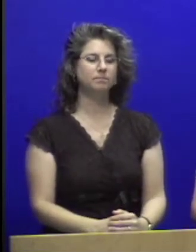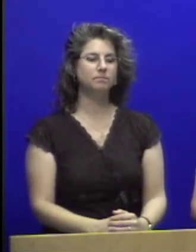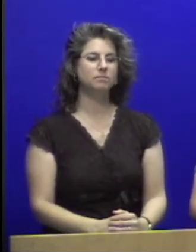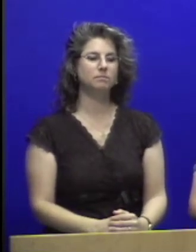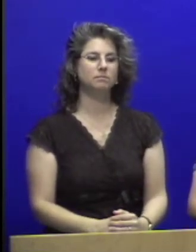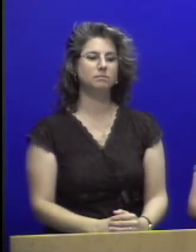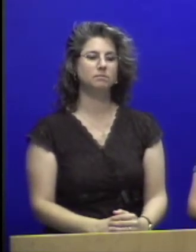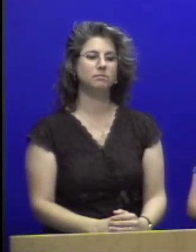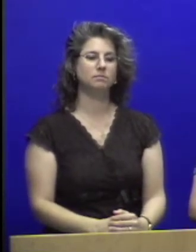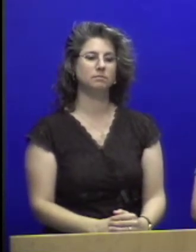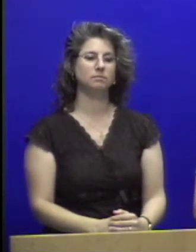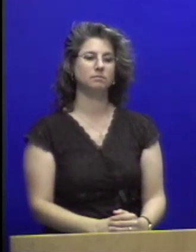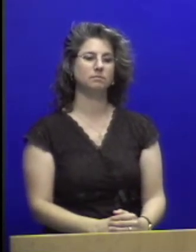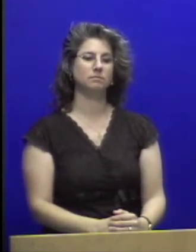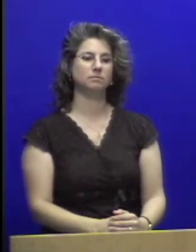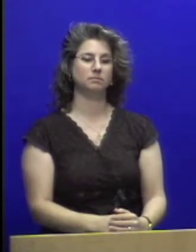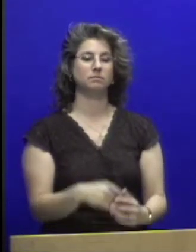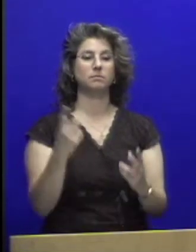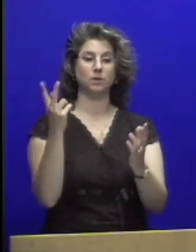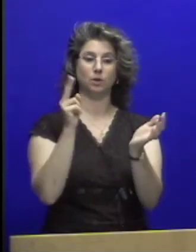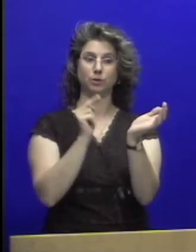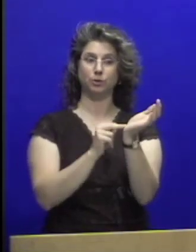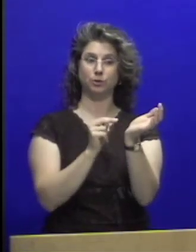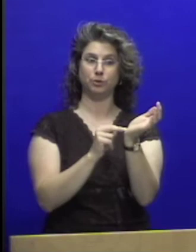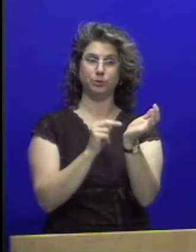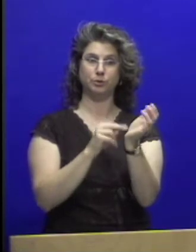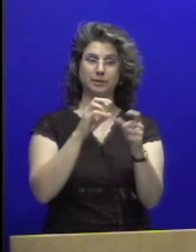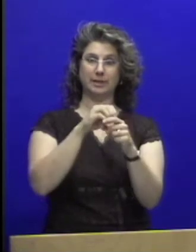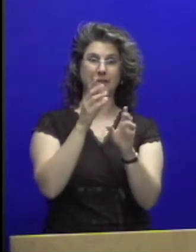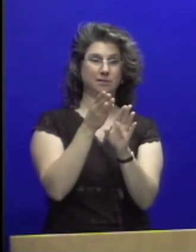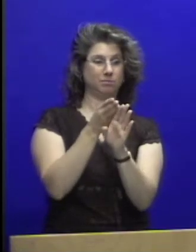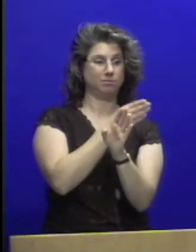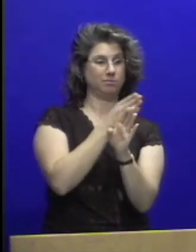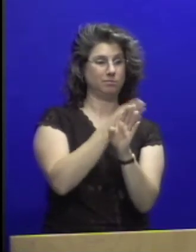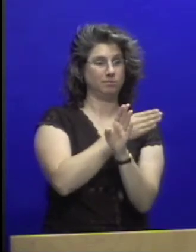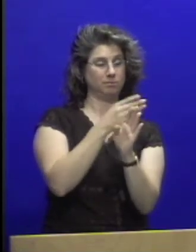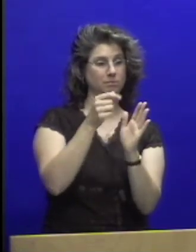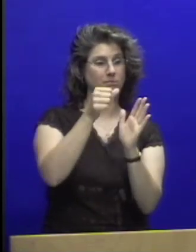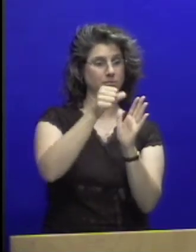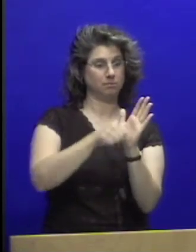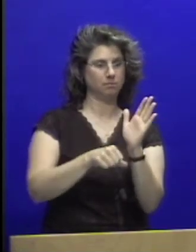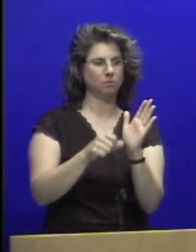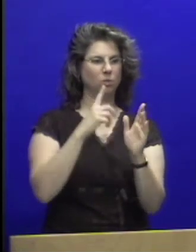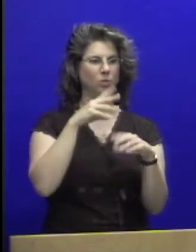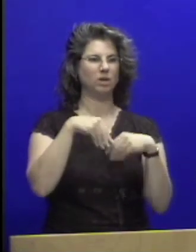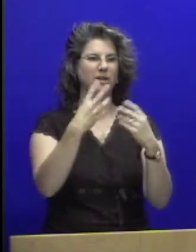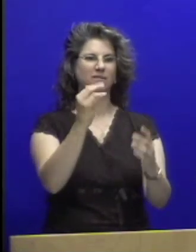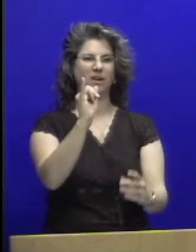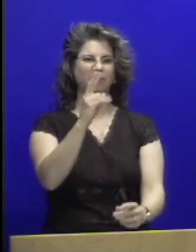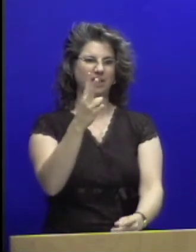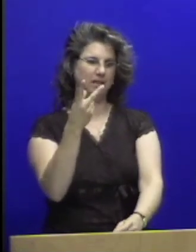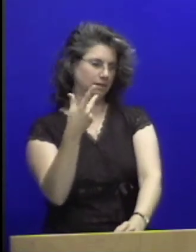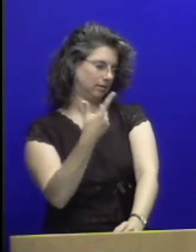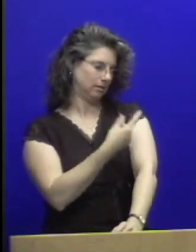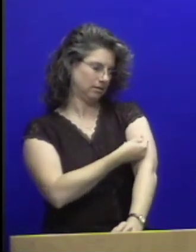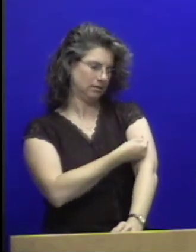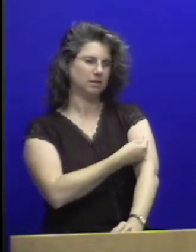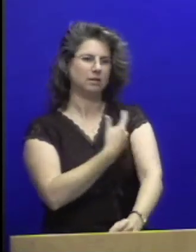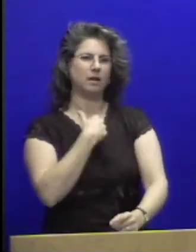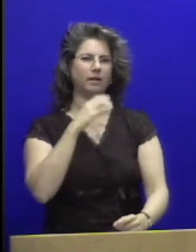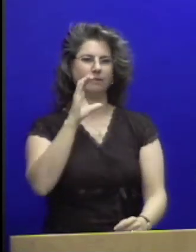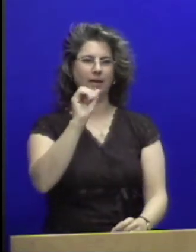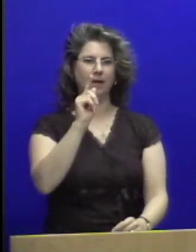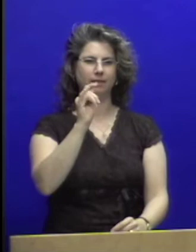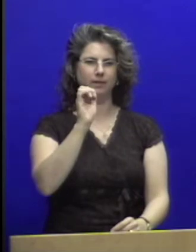The nurses in the preoperative area will put an intravenous in your arm. It's a little